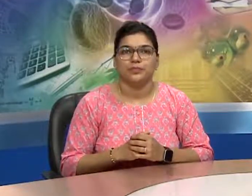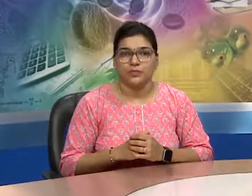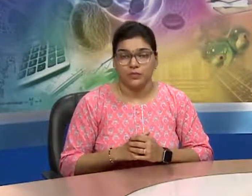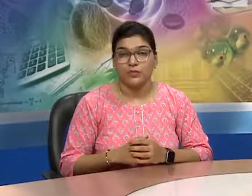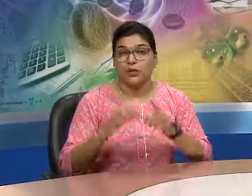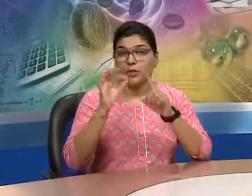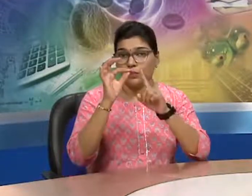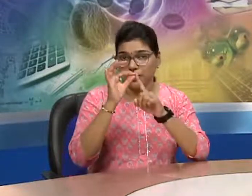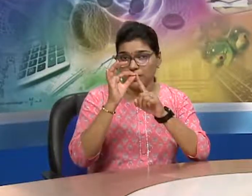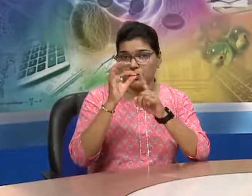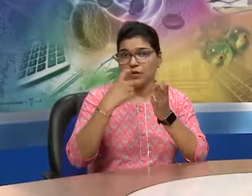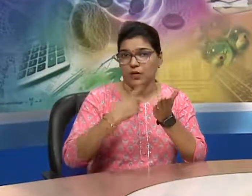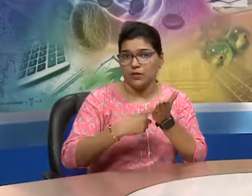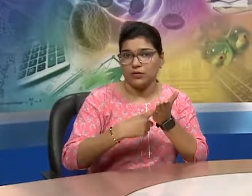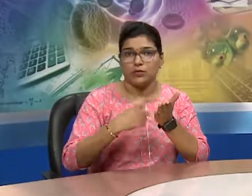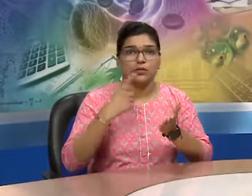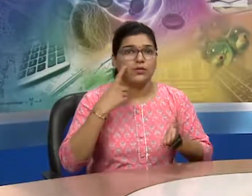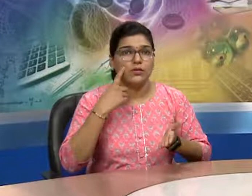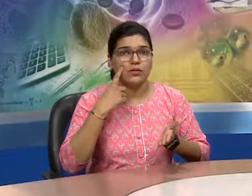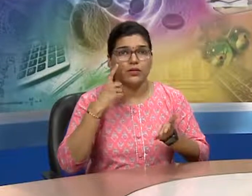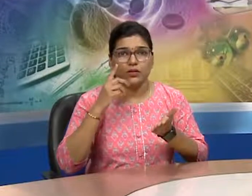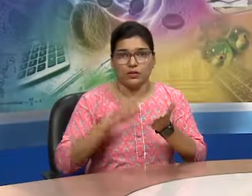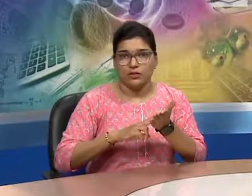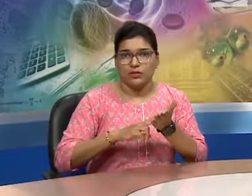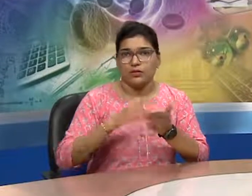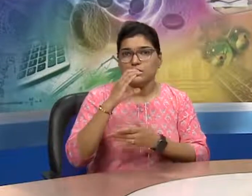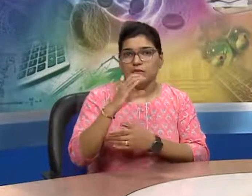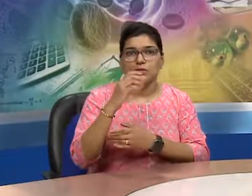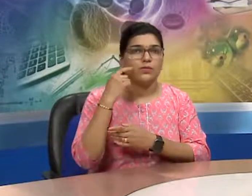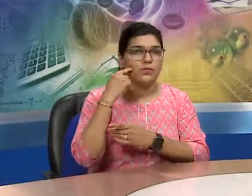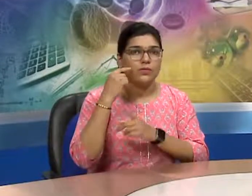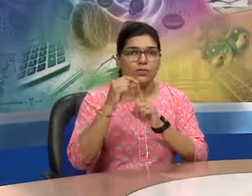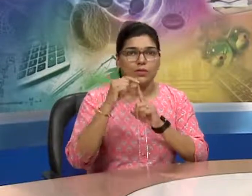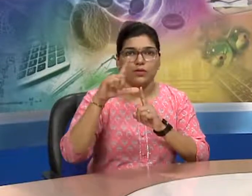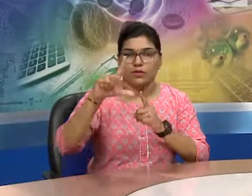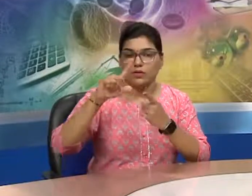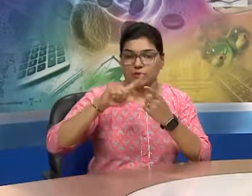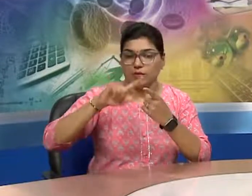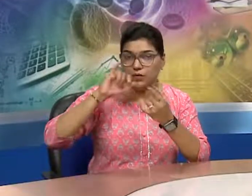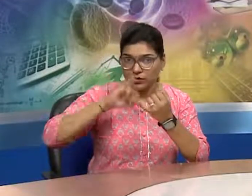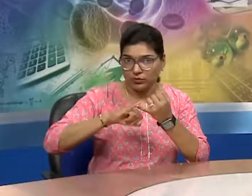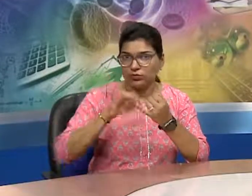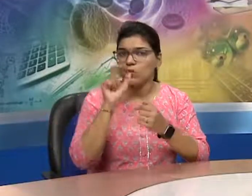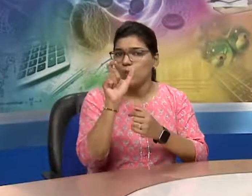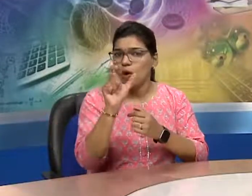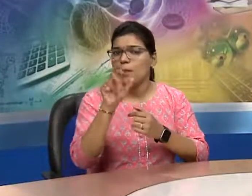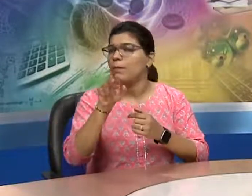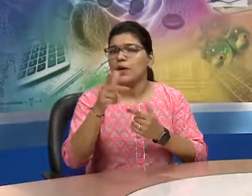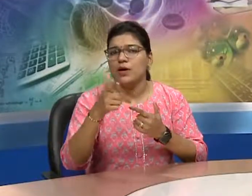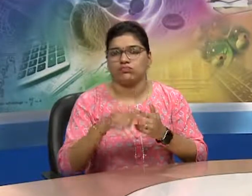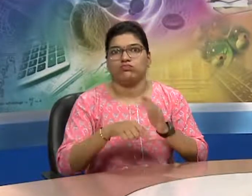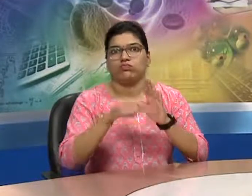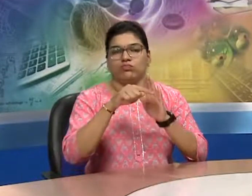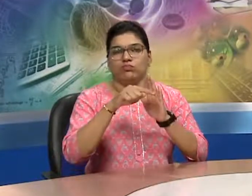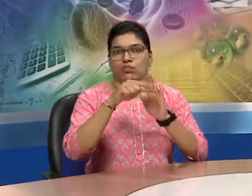is shown on the screen. It is Principles of Ecology.